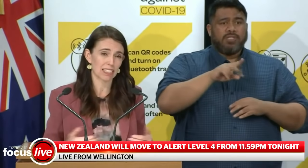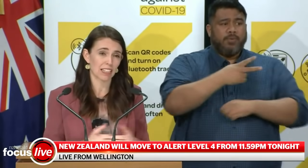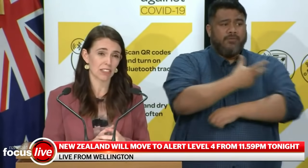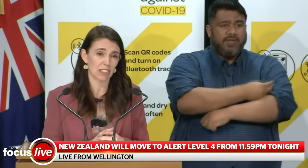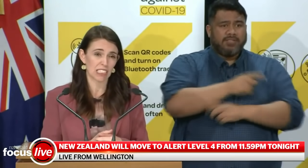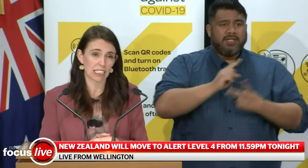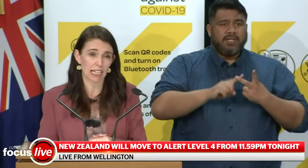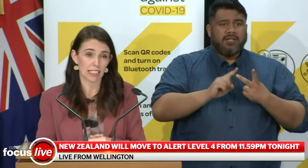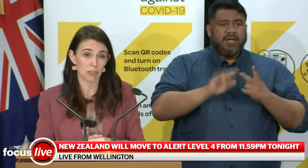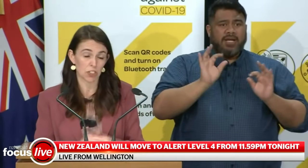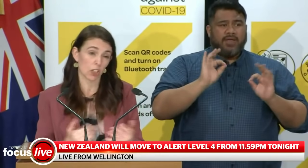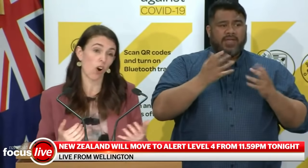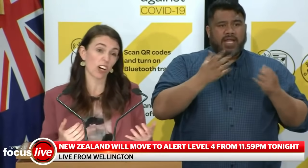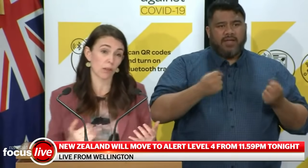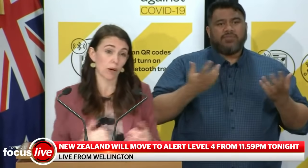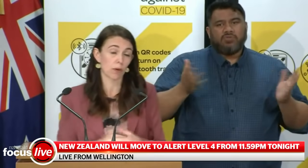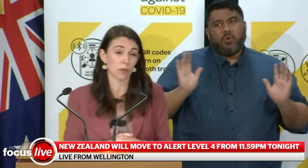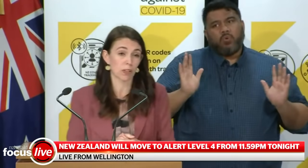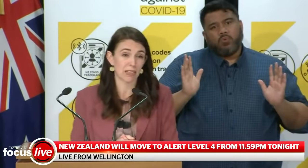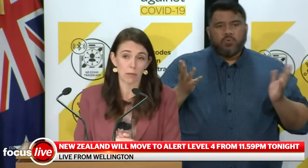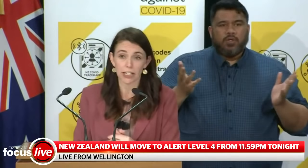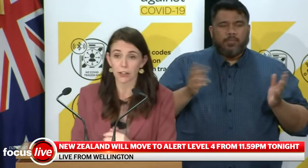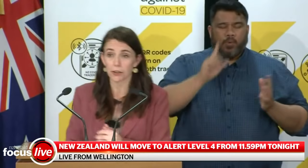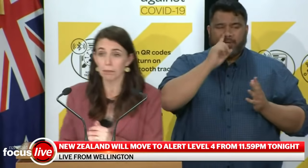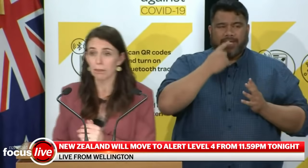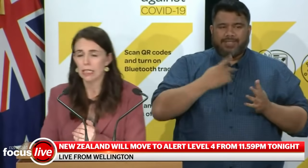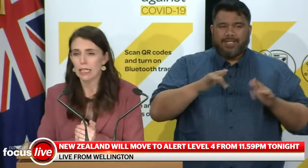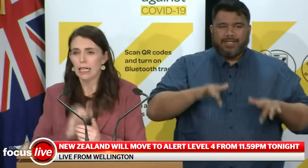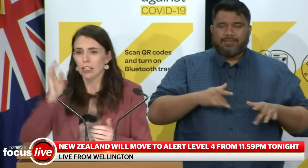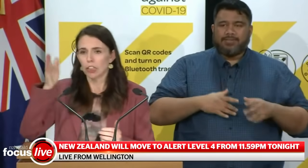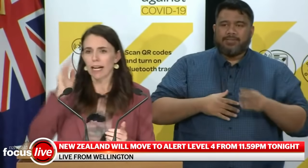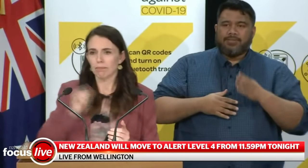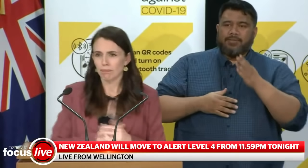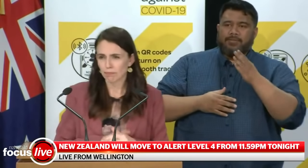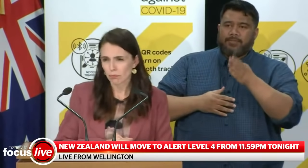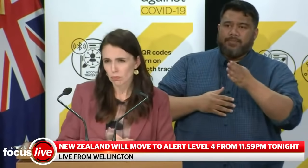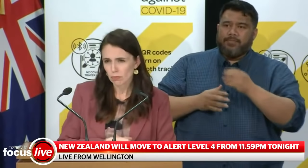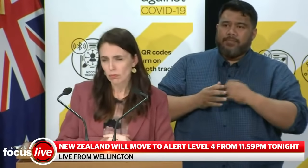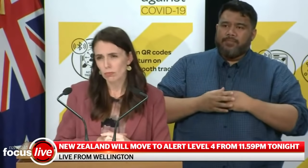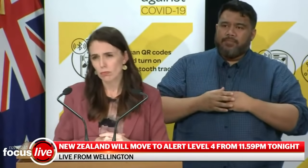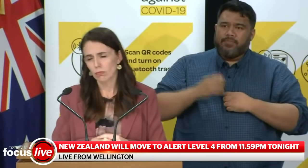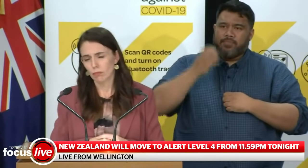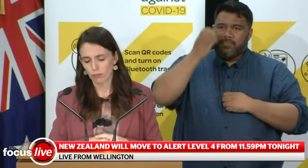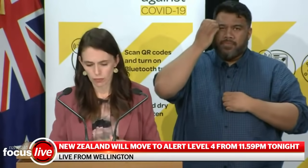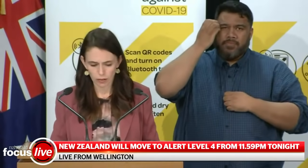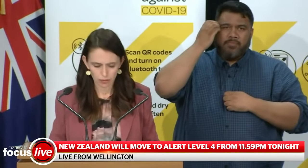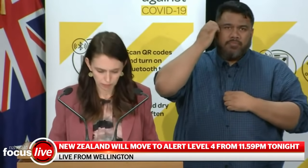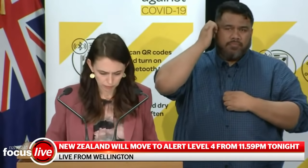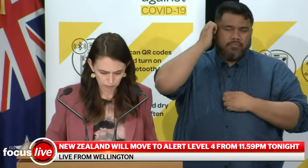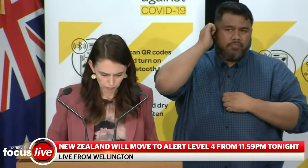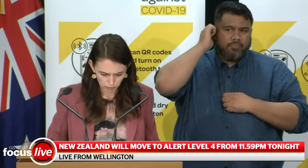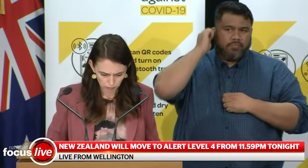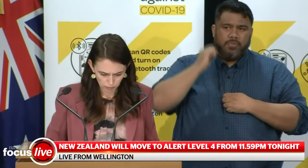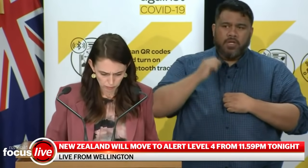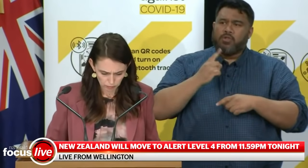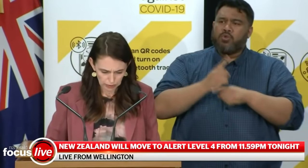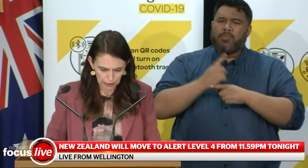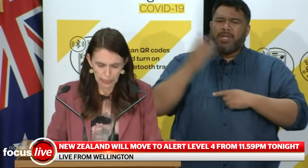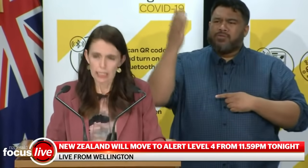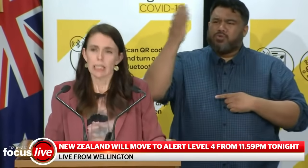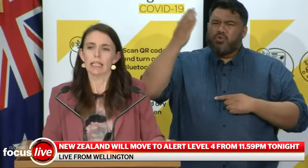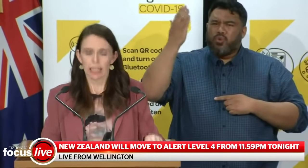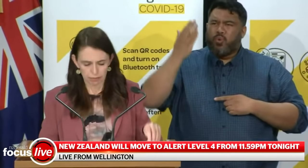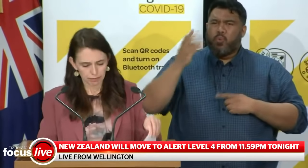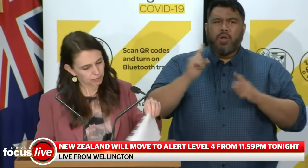and they'd been at sea for 17 days, which is longer than we would put them in MIQ. Jane. Can you remind people, please, about schools? What happens